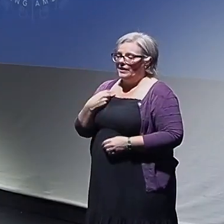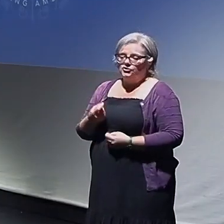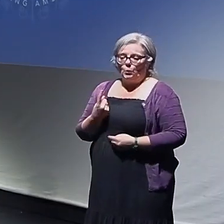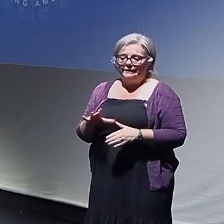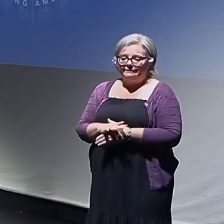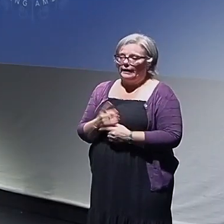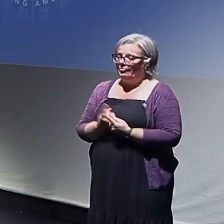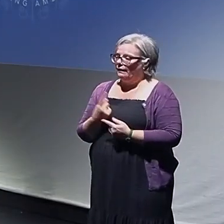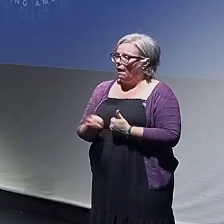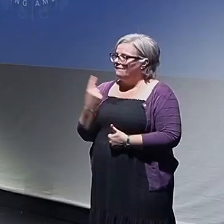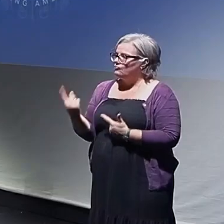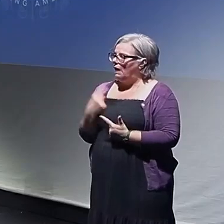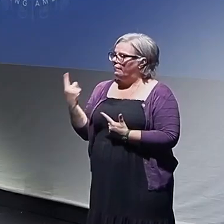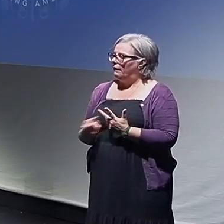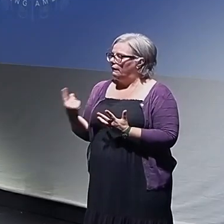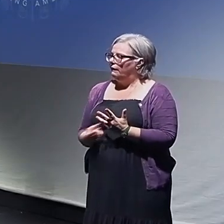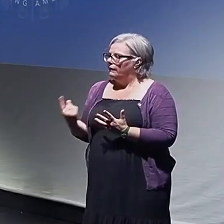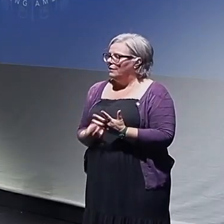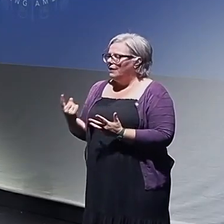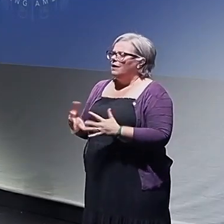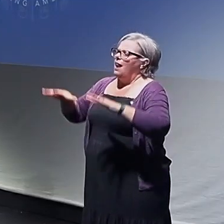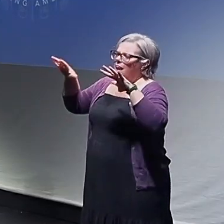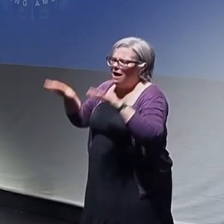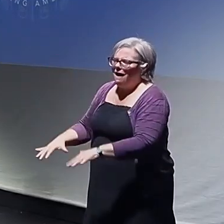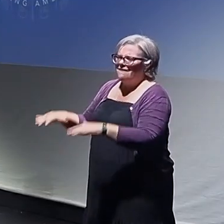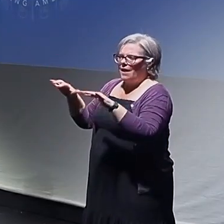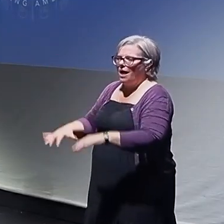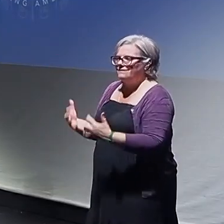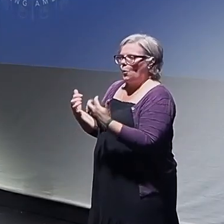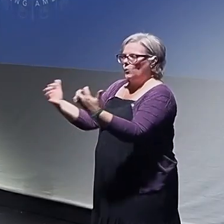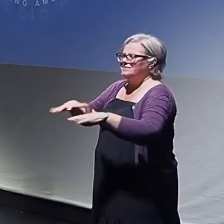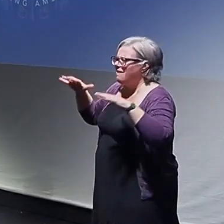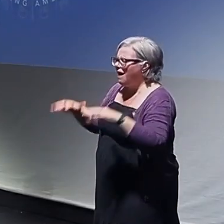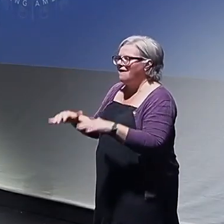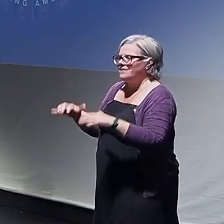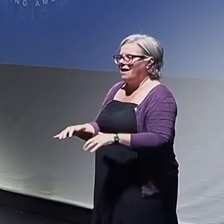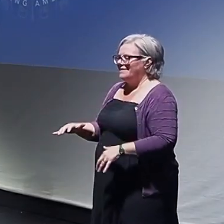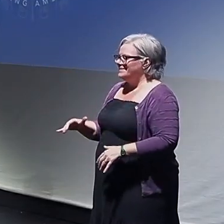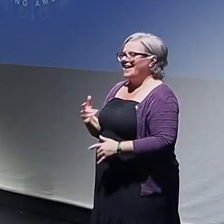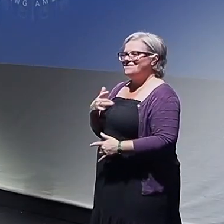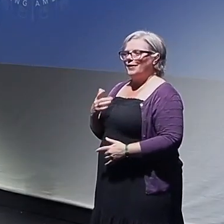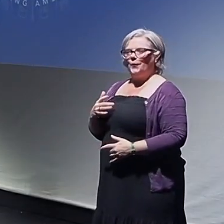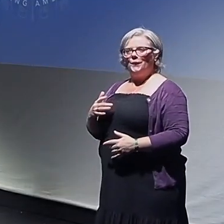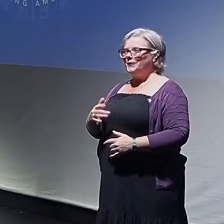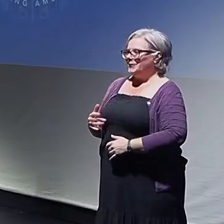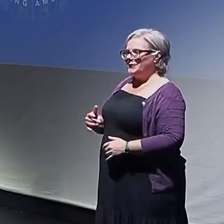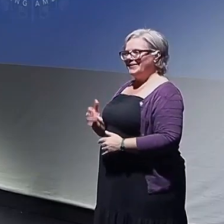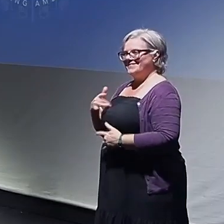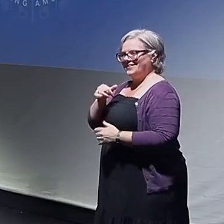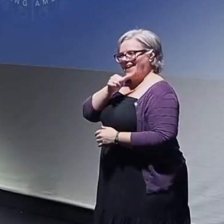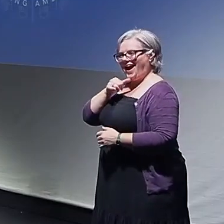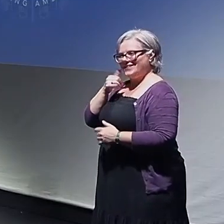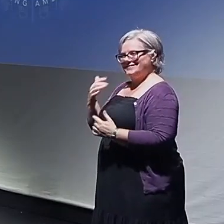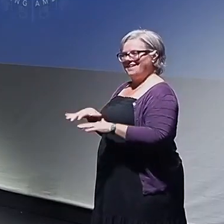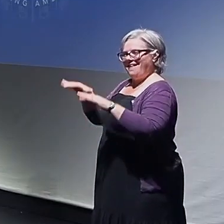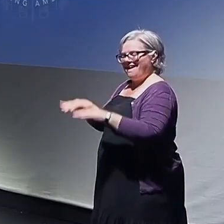another. This wall of laughter went up, and I sat there and I was like, well, this feels nice. And I thought, don't